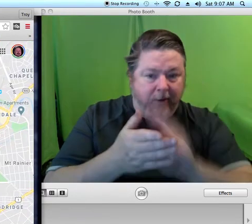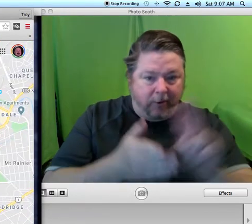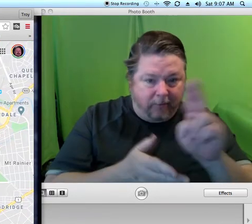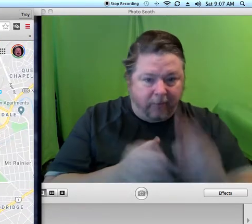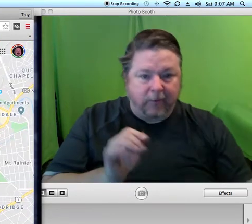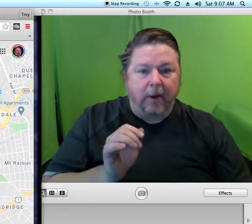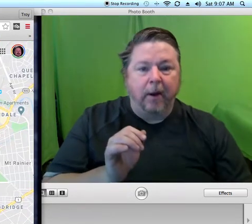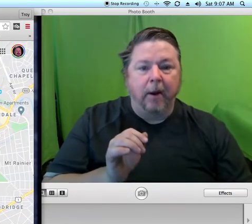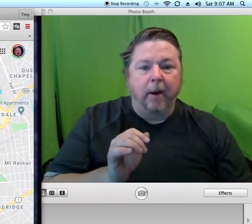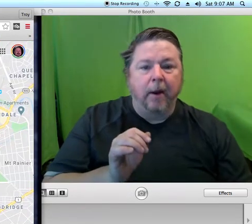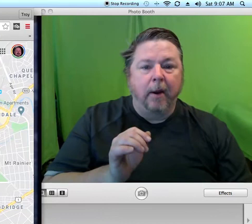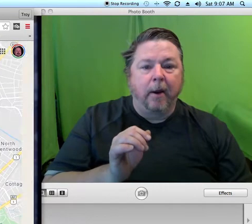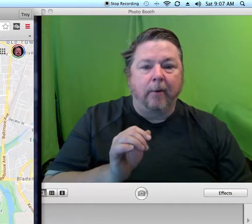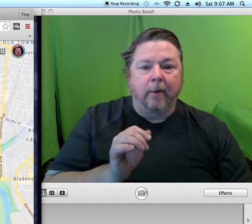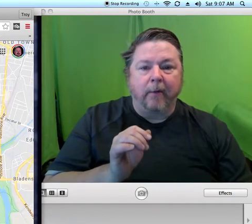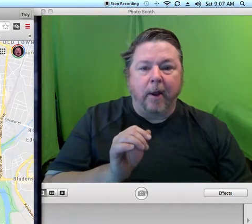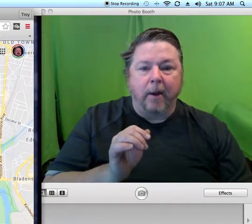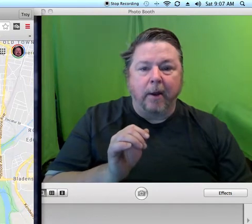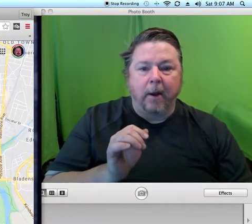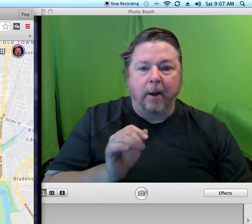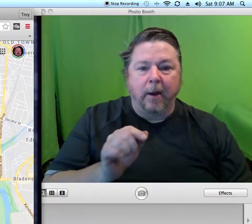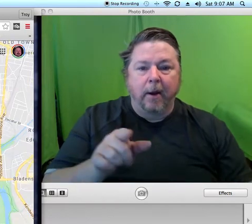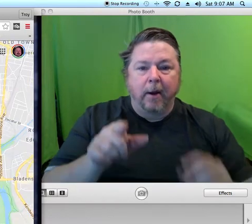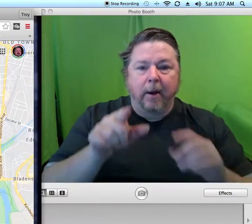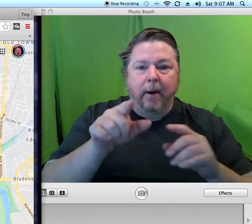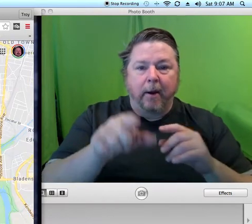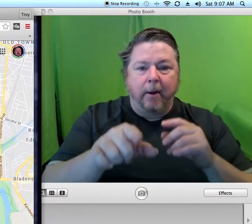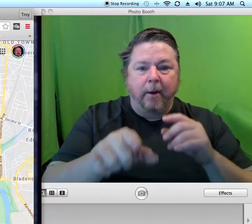Catholic University, and we've got